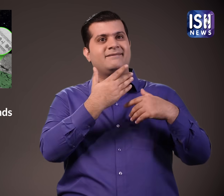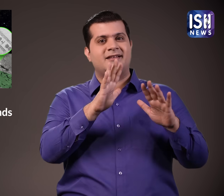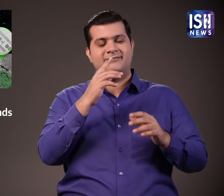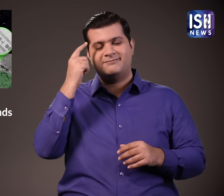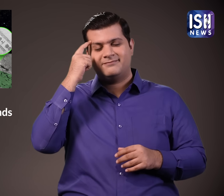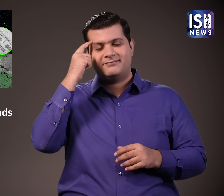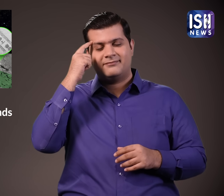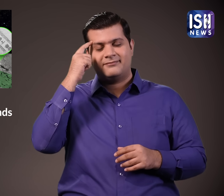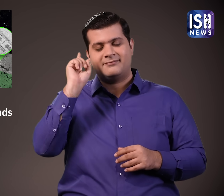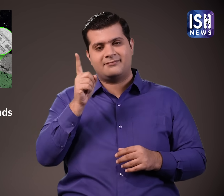to commemorate his memory.